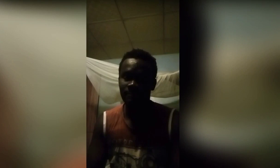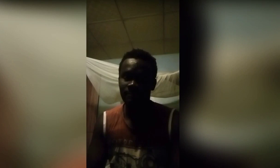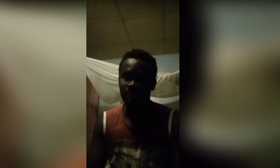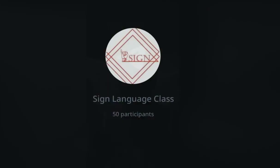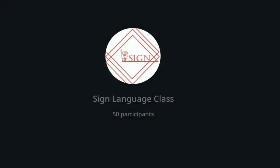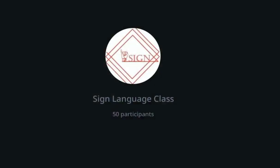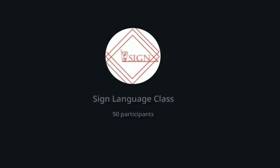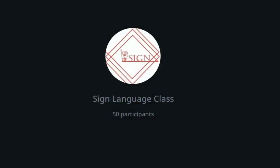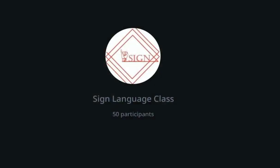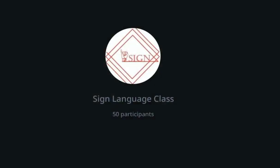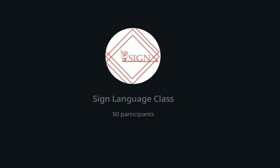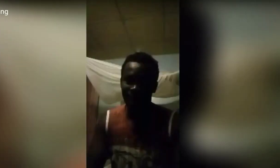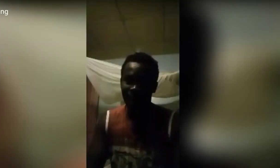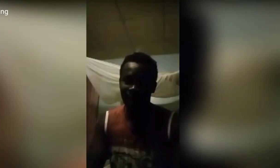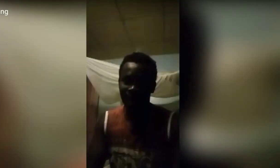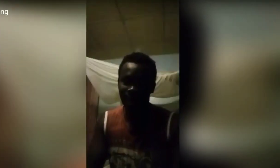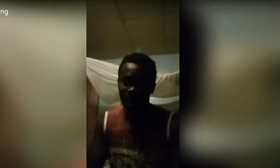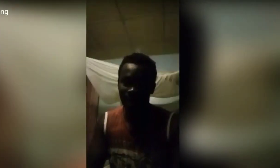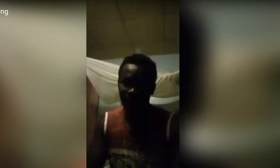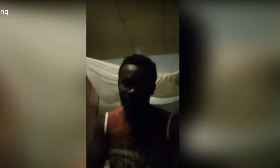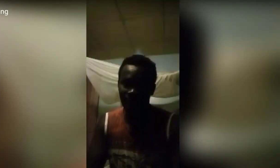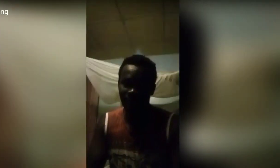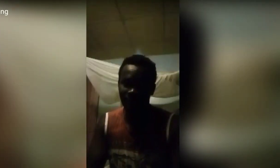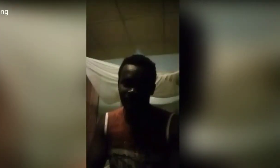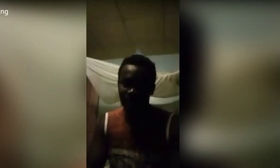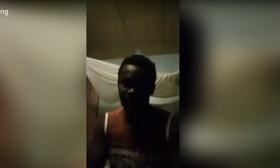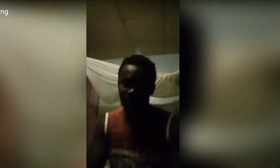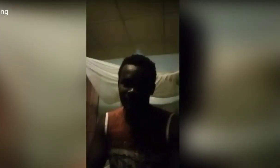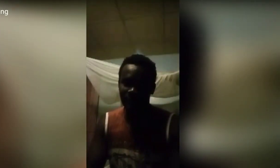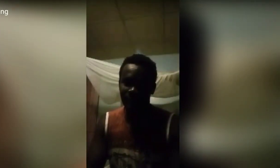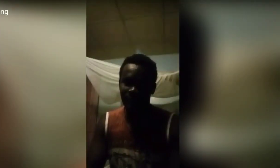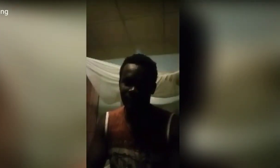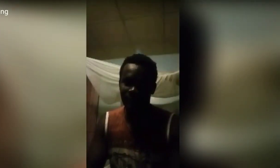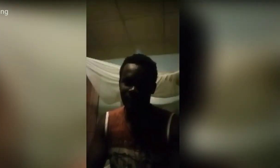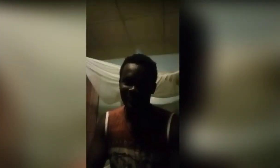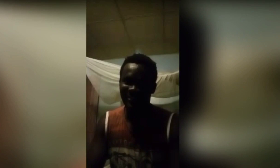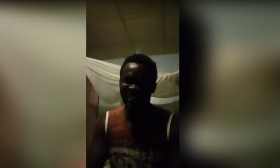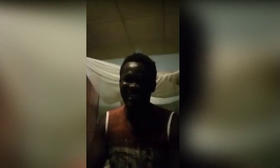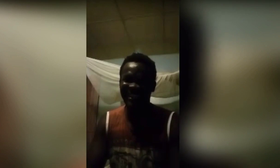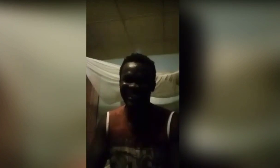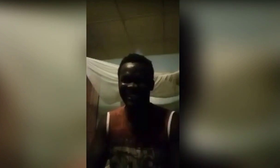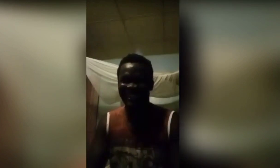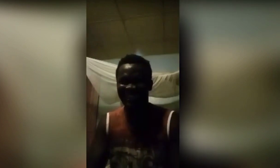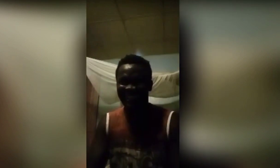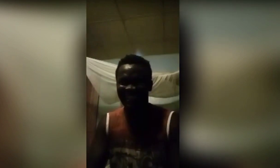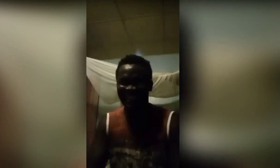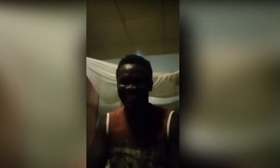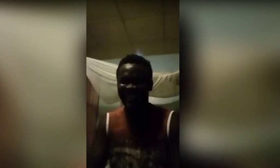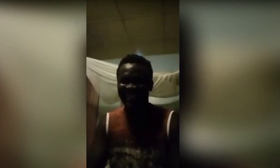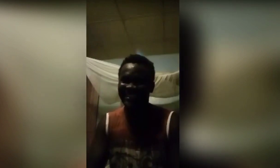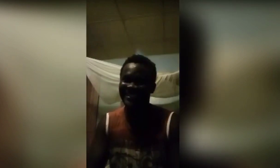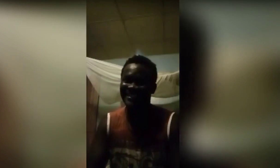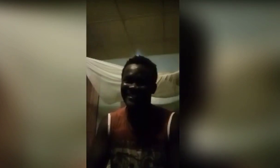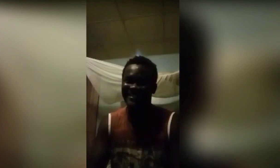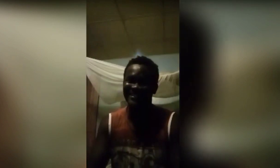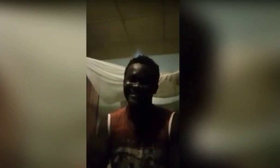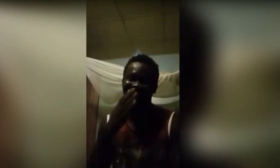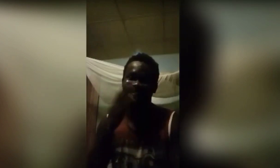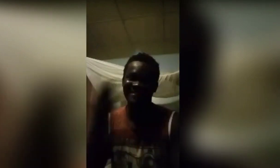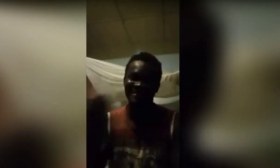Why did you grow your hair? You look different. Nice to see you again. Thank you. That